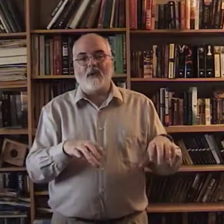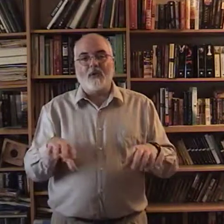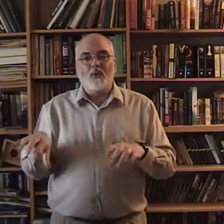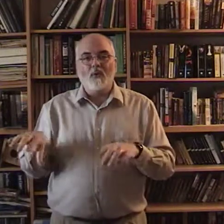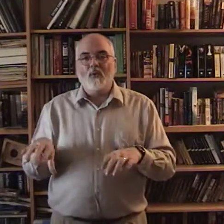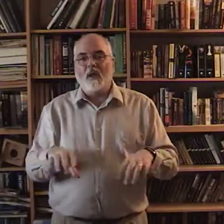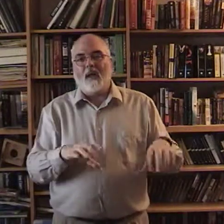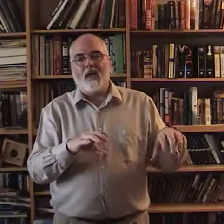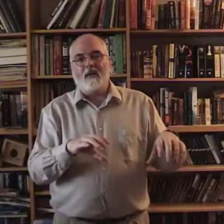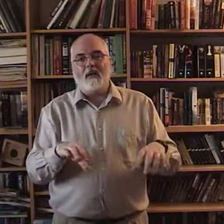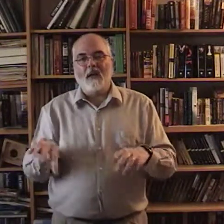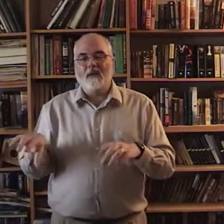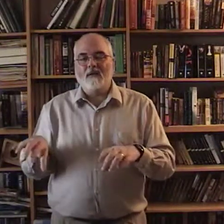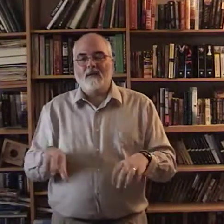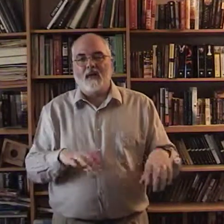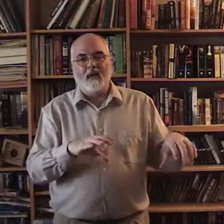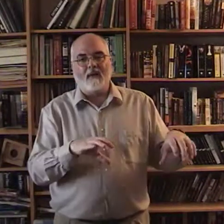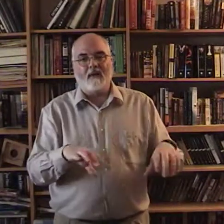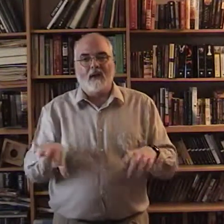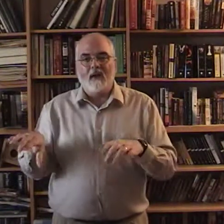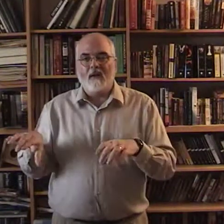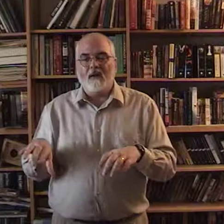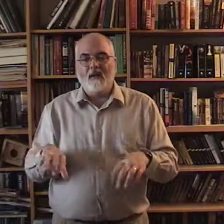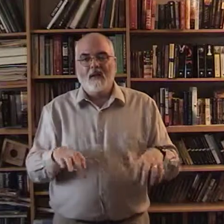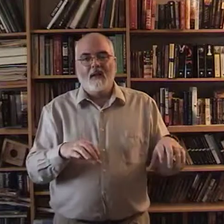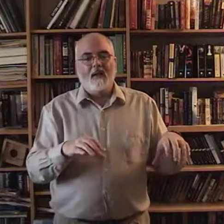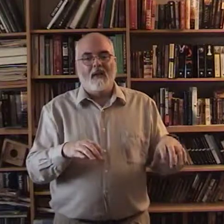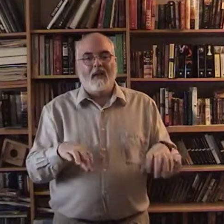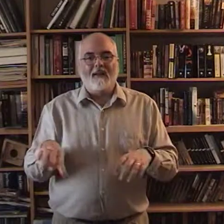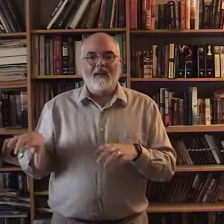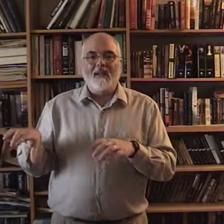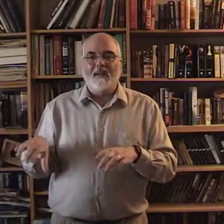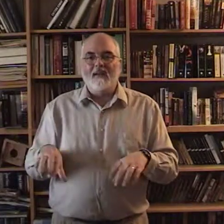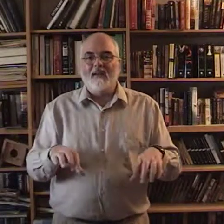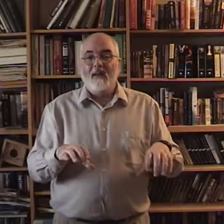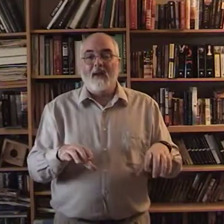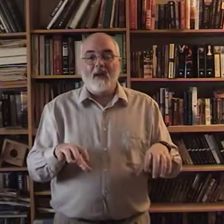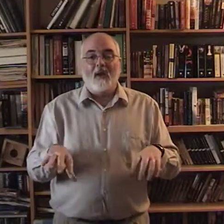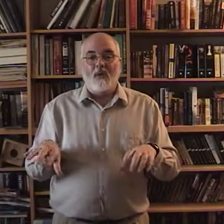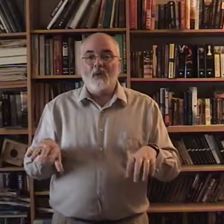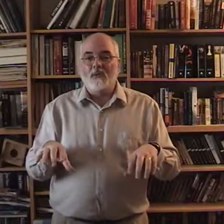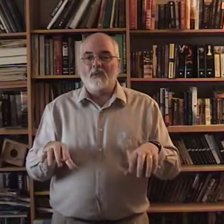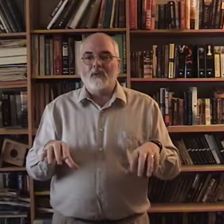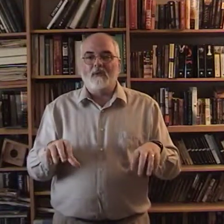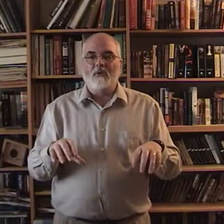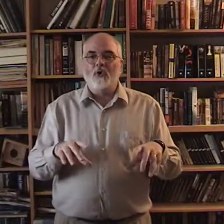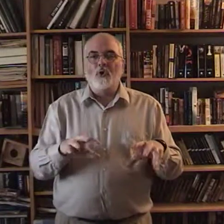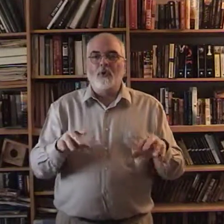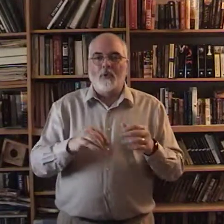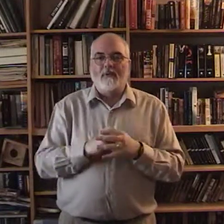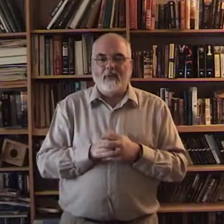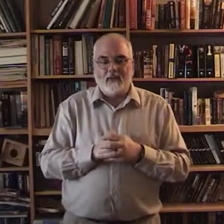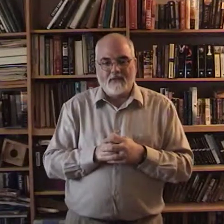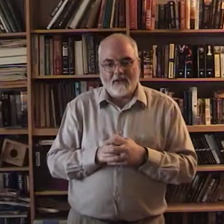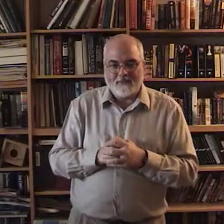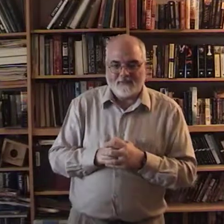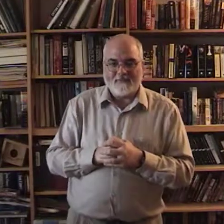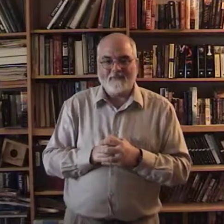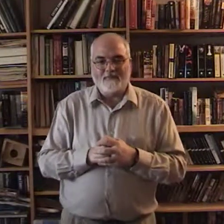do and does and done and did, all those do derivatives,